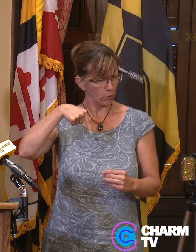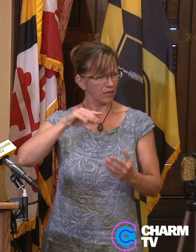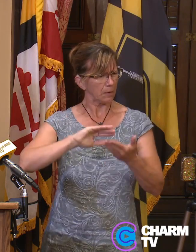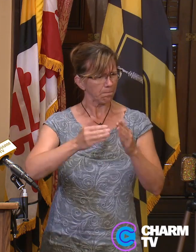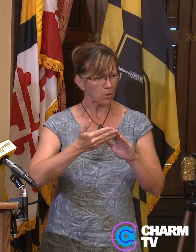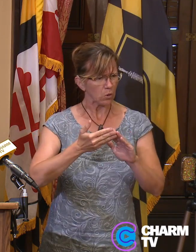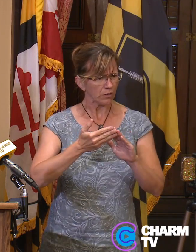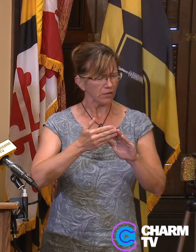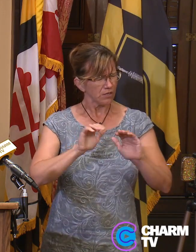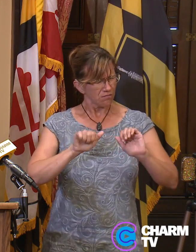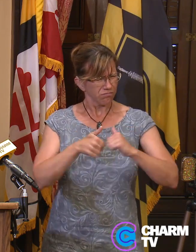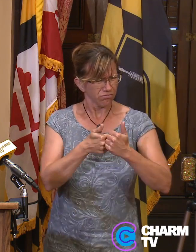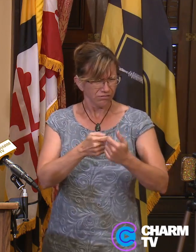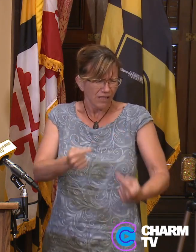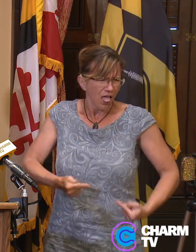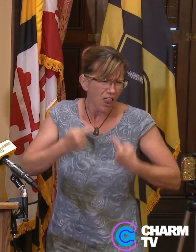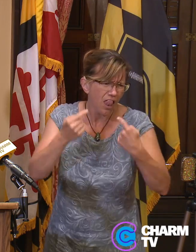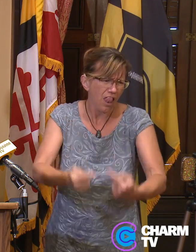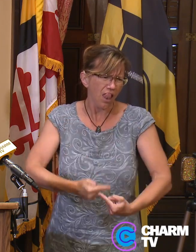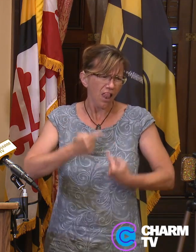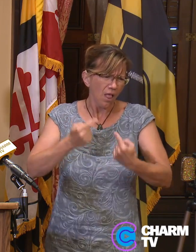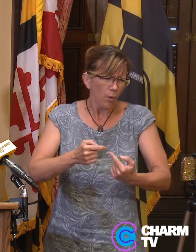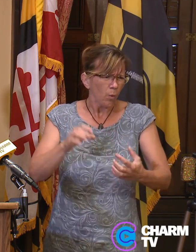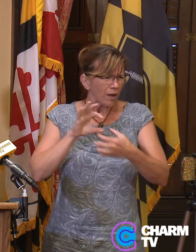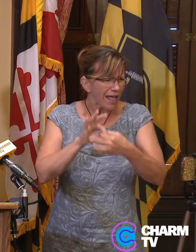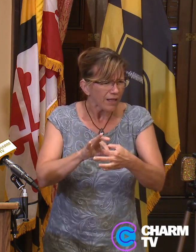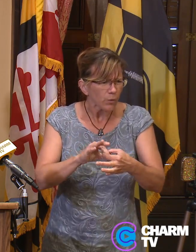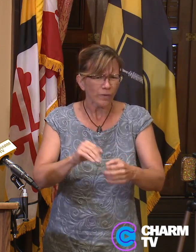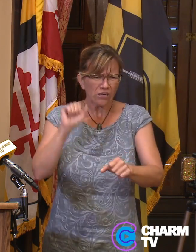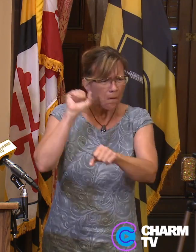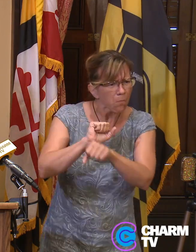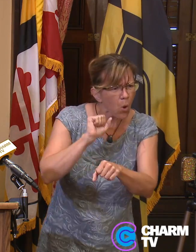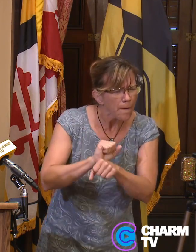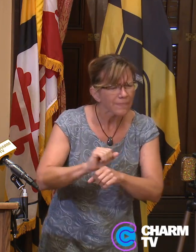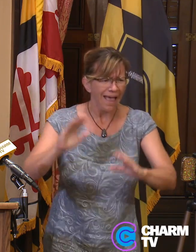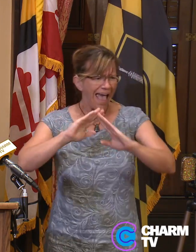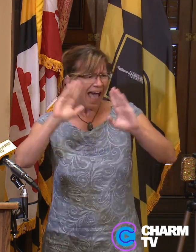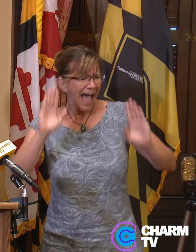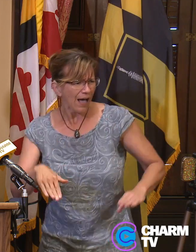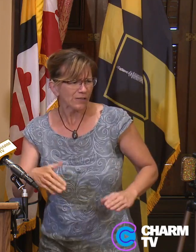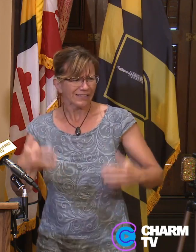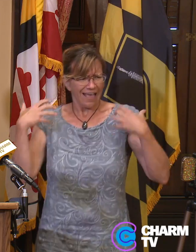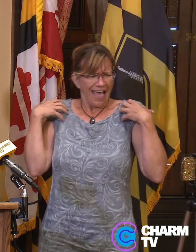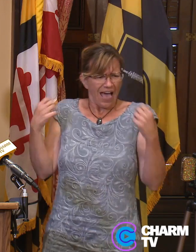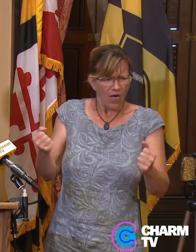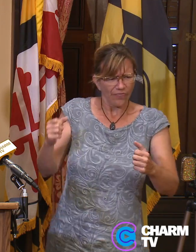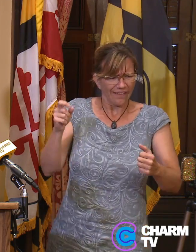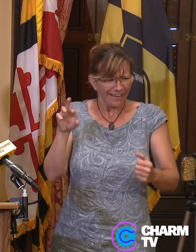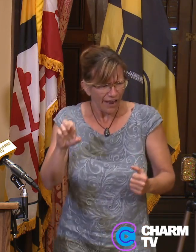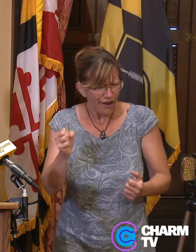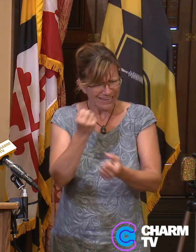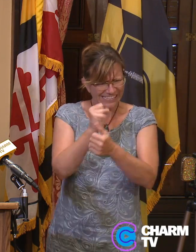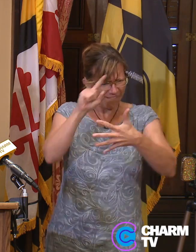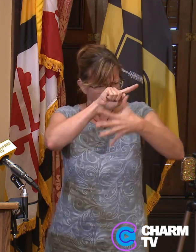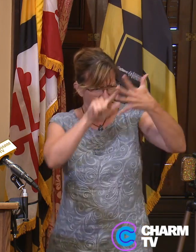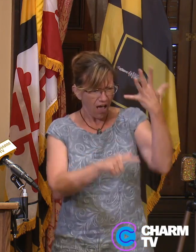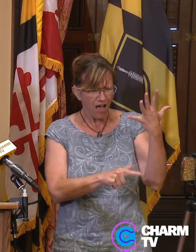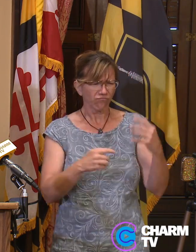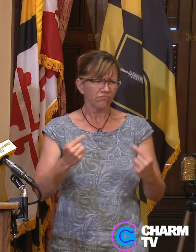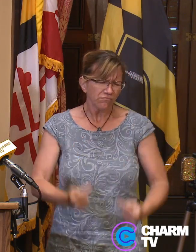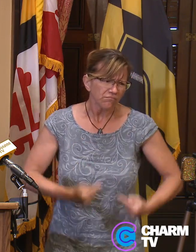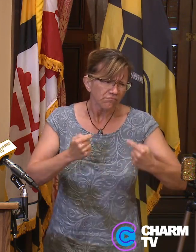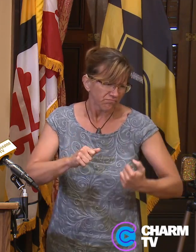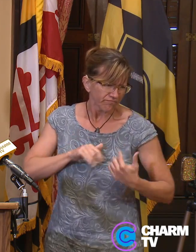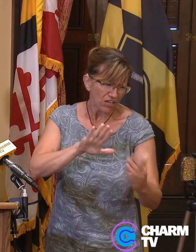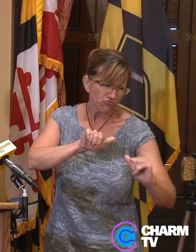when it comes to unemployment, housing, healthcare, safety, and much more. As mayor, I am committed to doing the tough work of